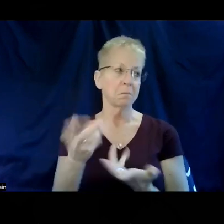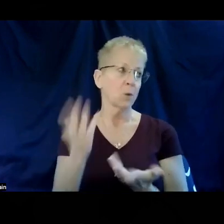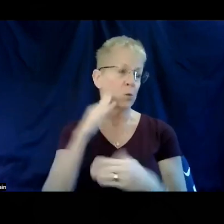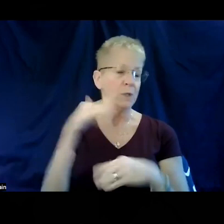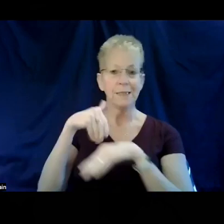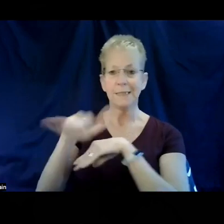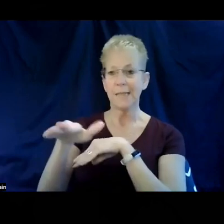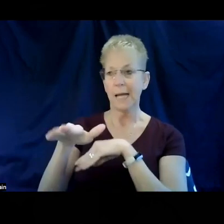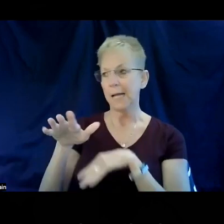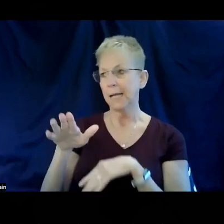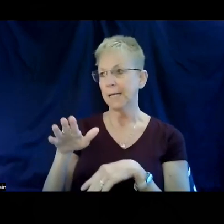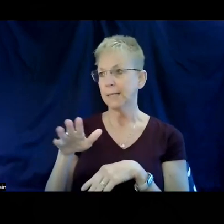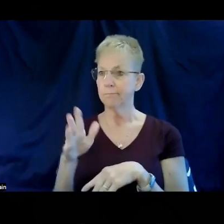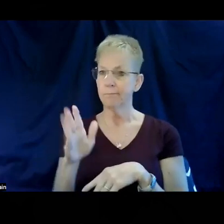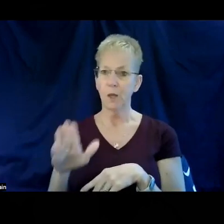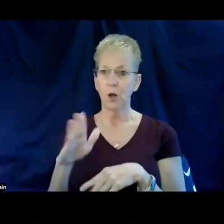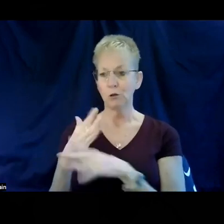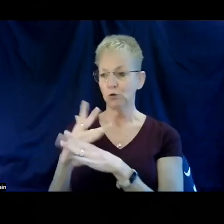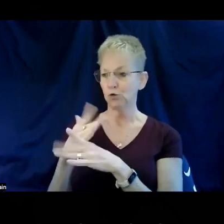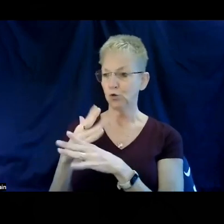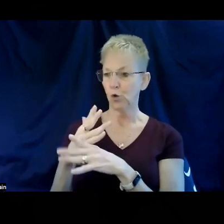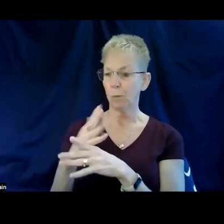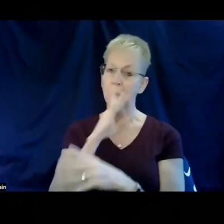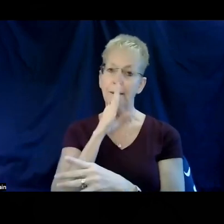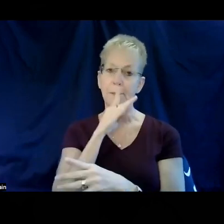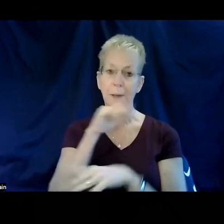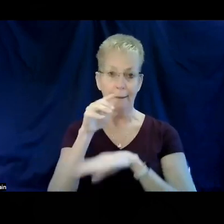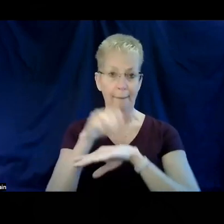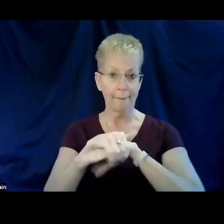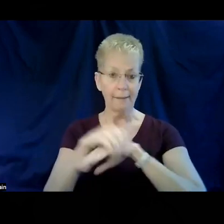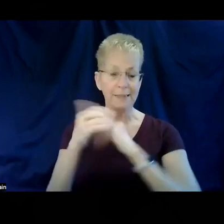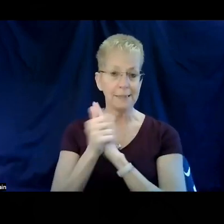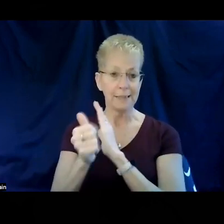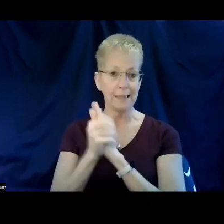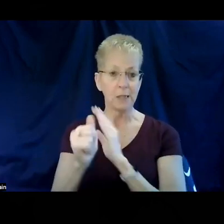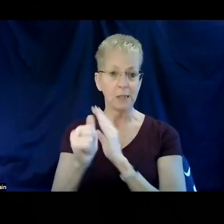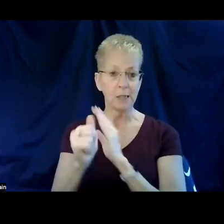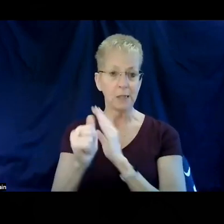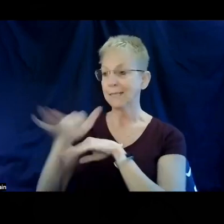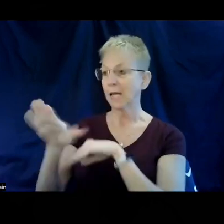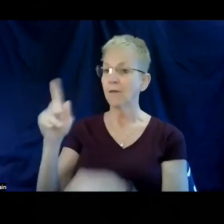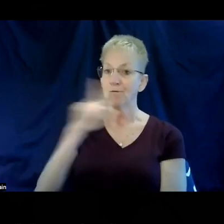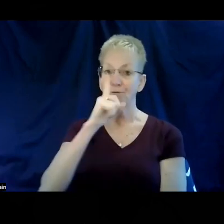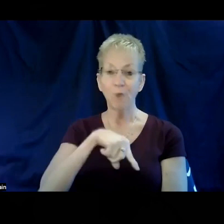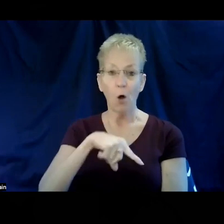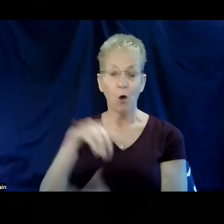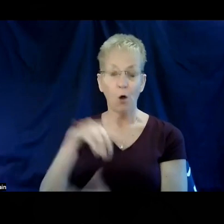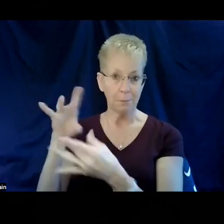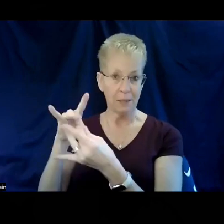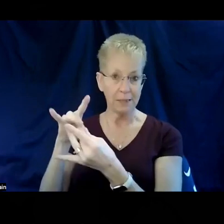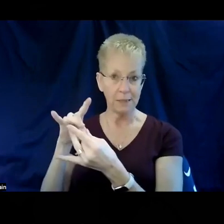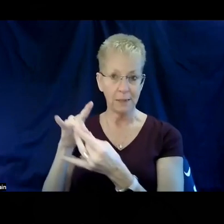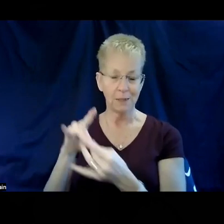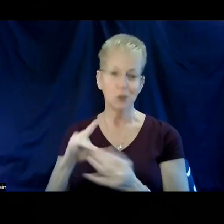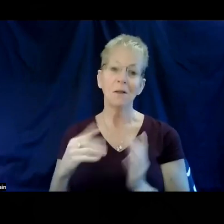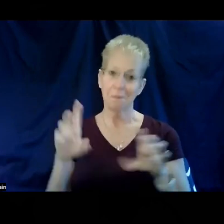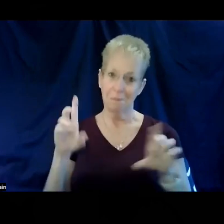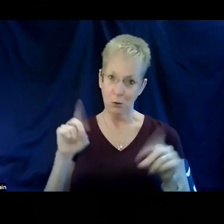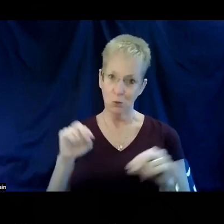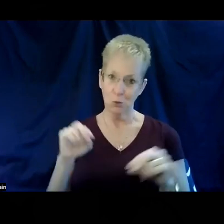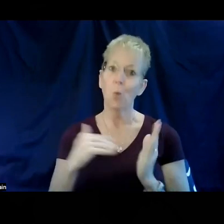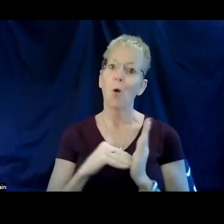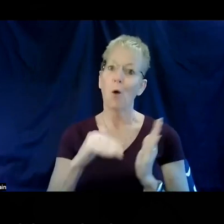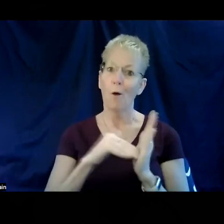their native German speaking skills, send out false messages. And they did this a lot during